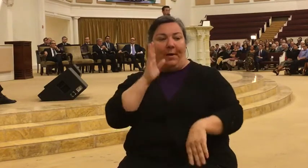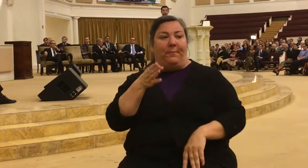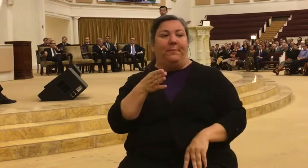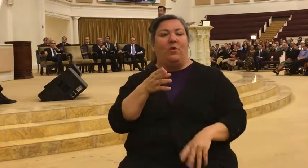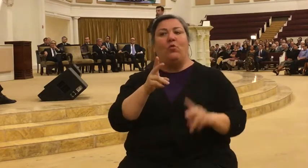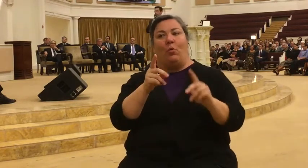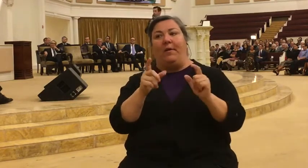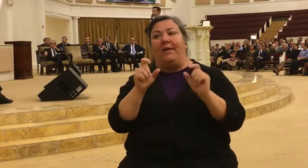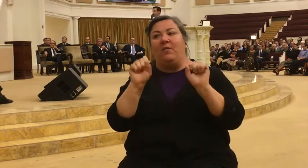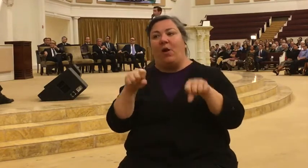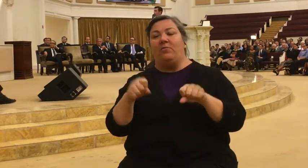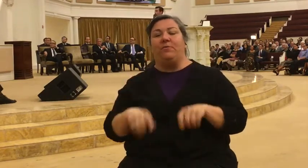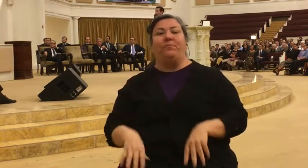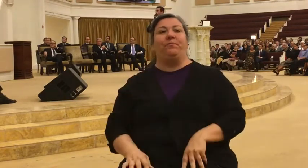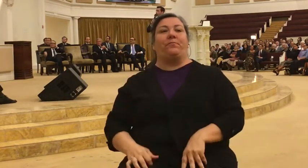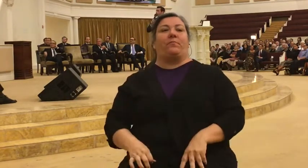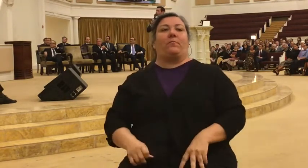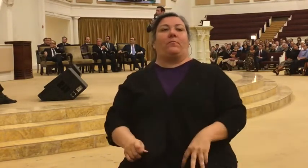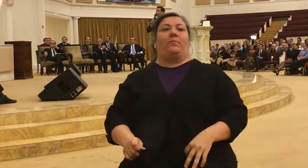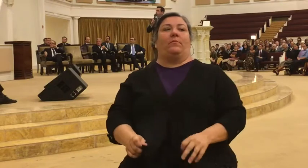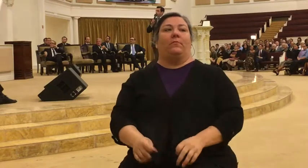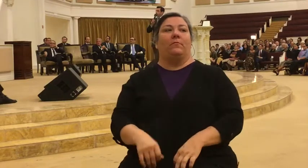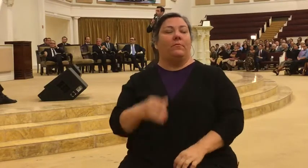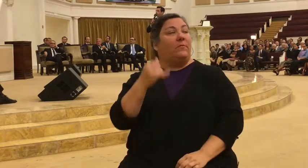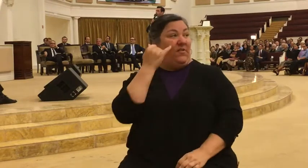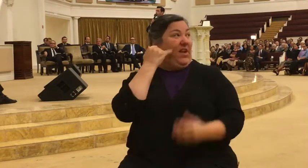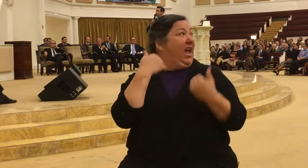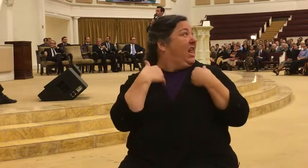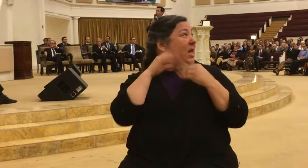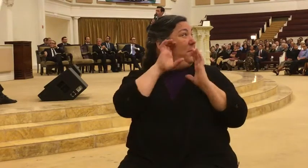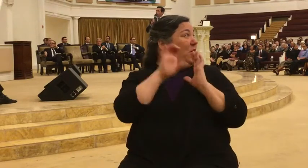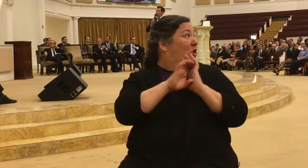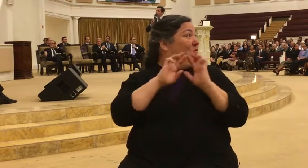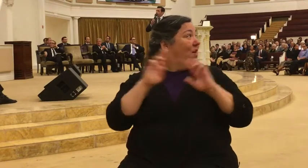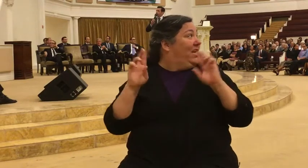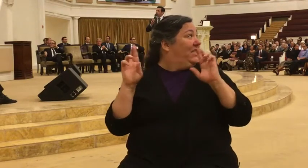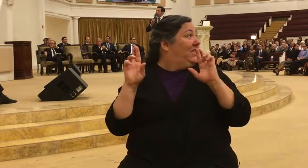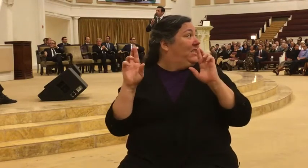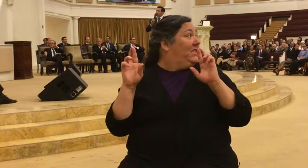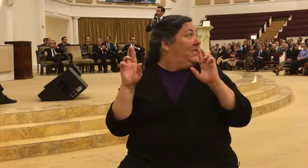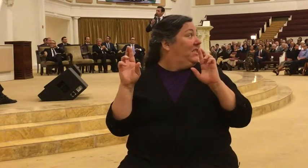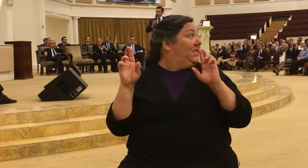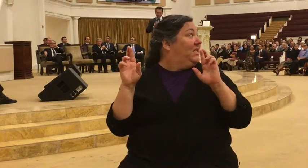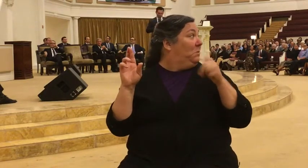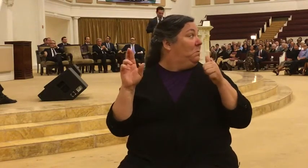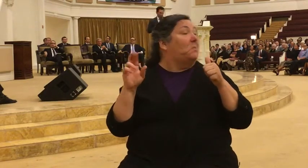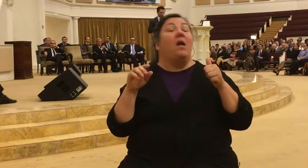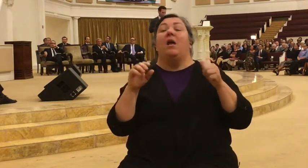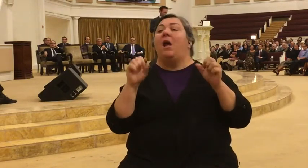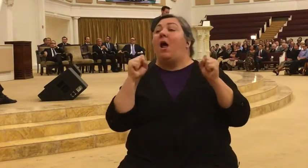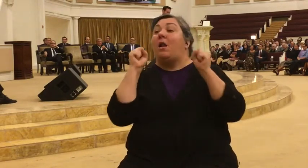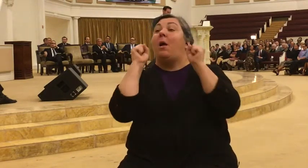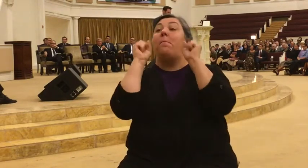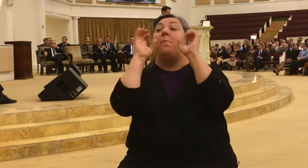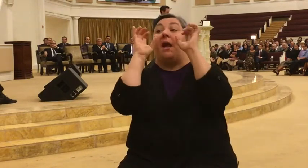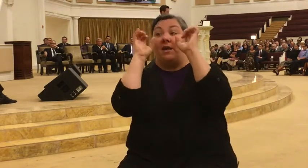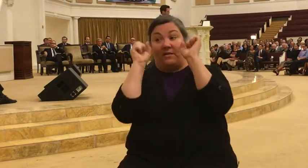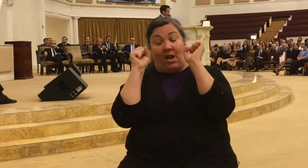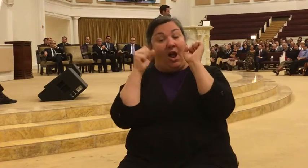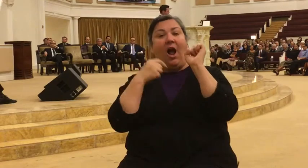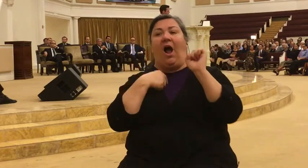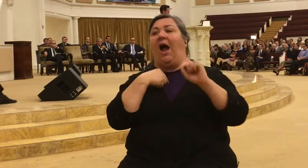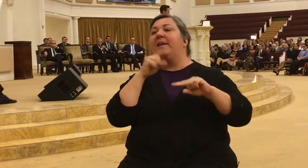as quickly as I can. If you have those prepared. It's amazing to see, and I couldn't